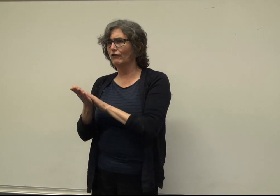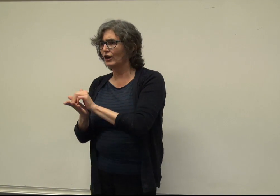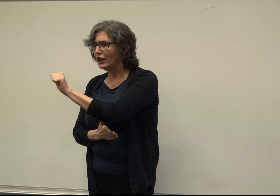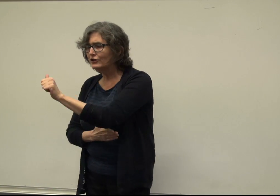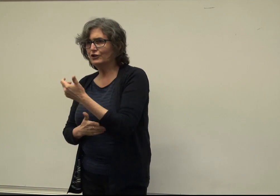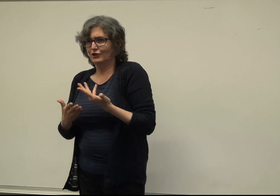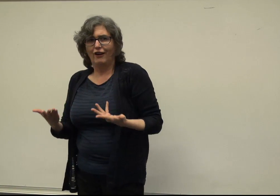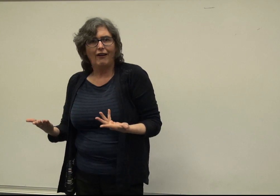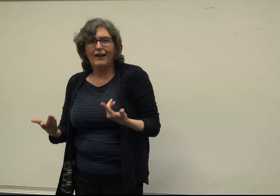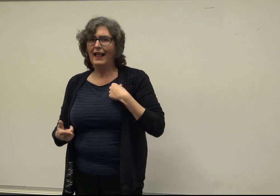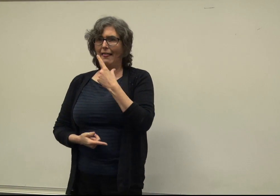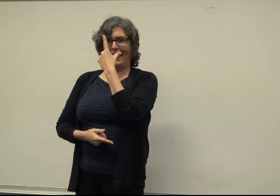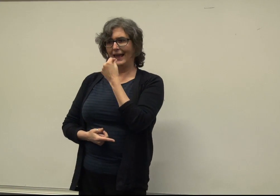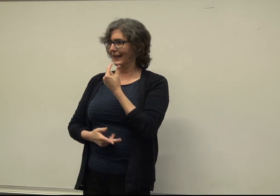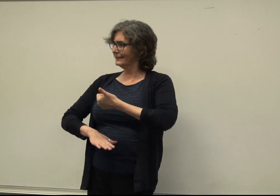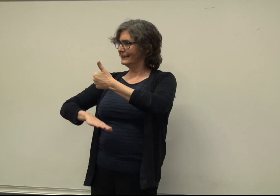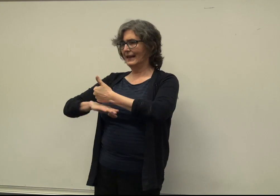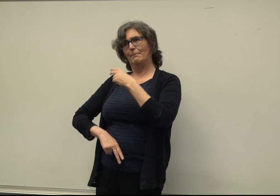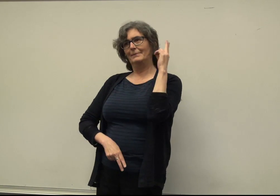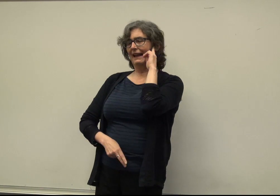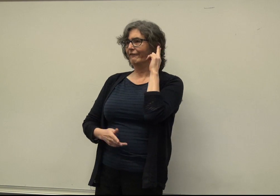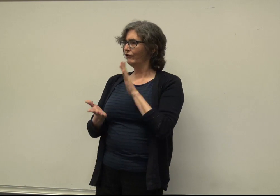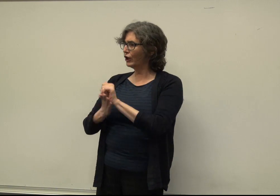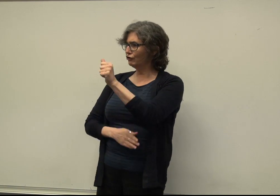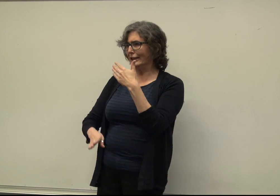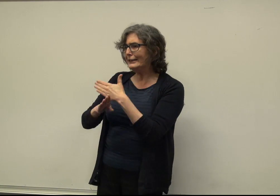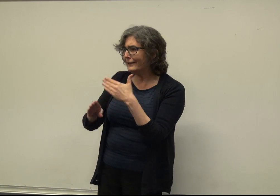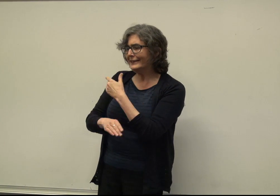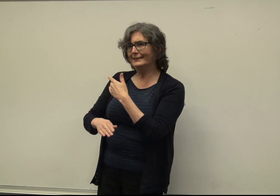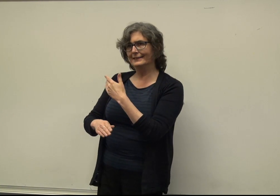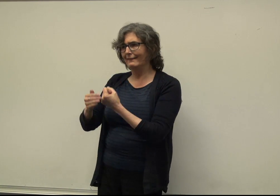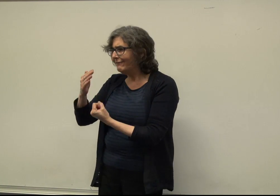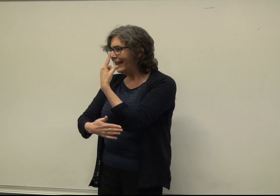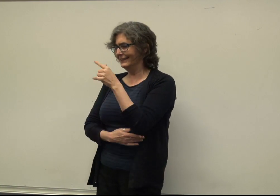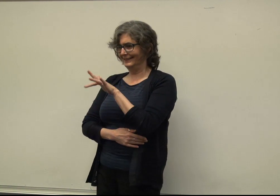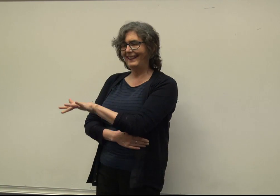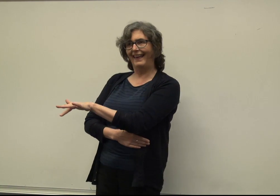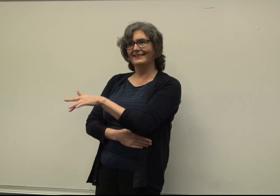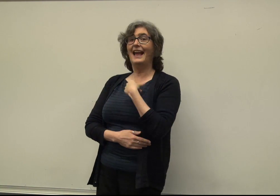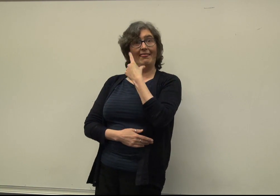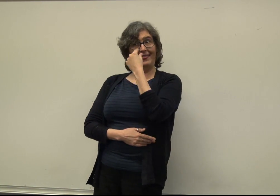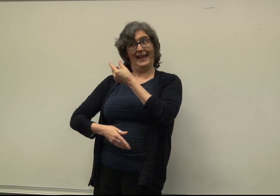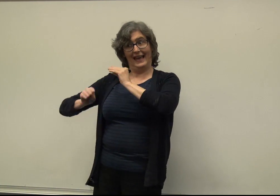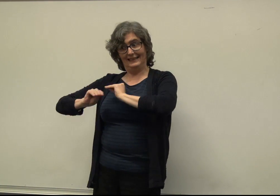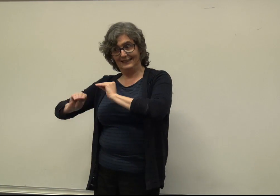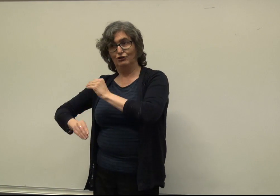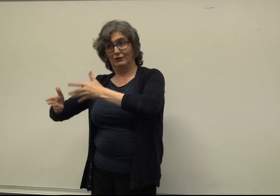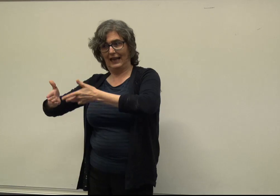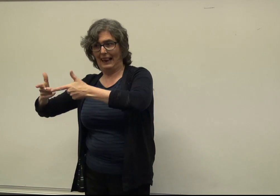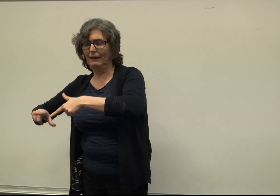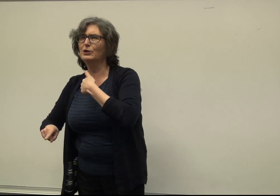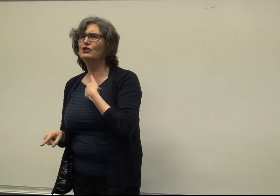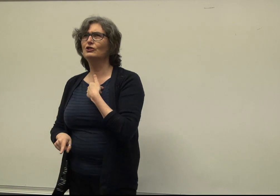the deaf cultural activities in the schools, and they also teach sign language, Cantonese sign language in this case,